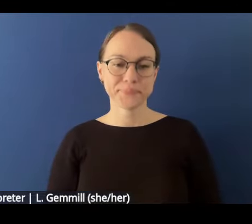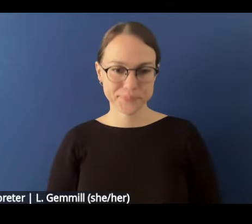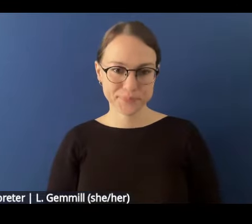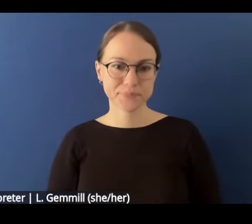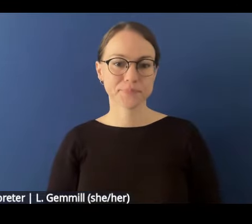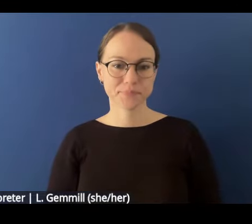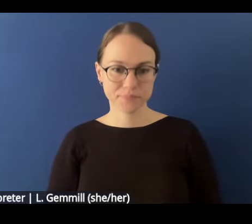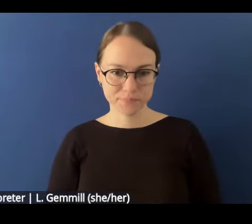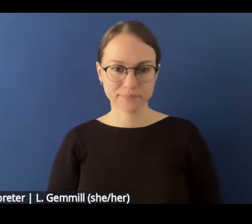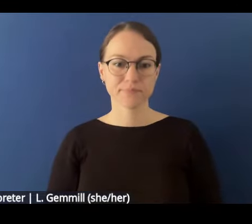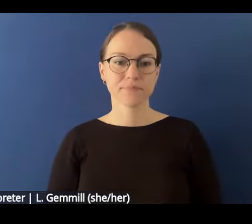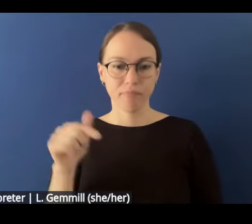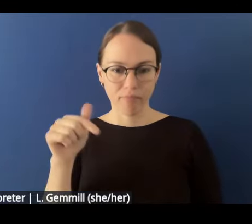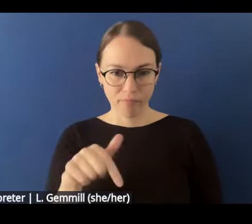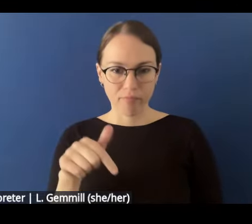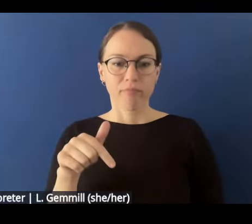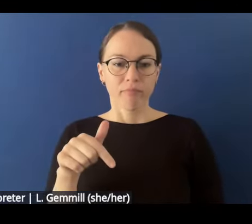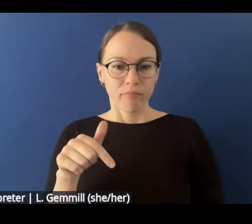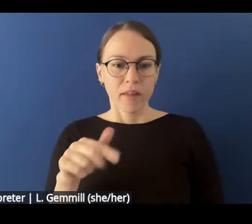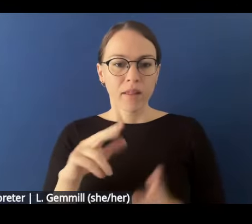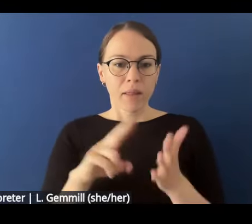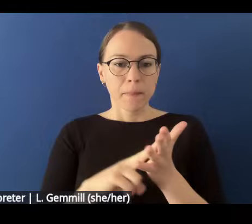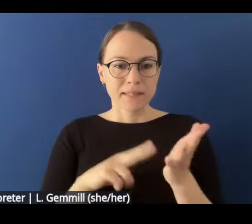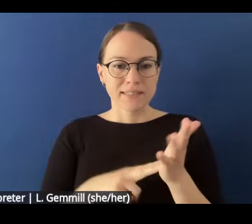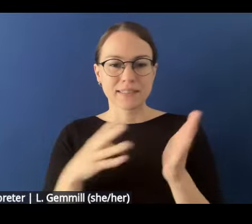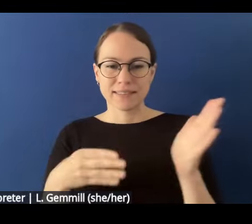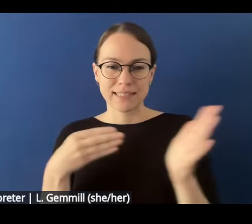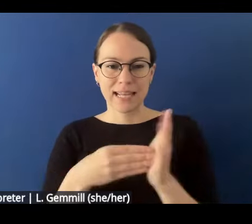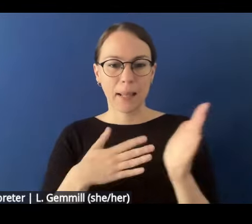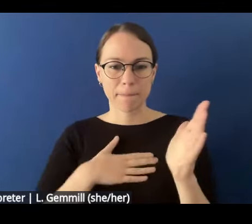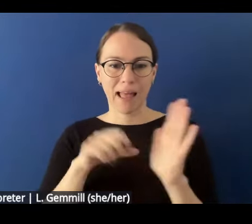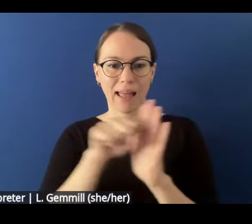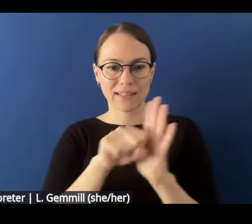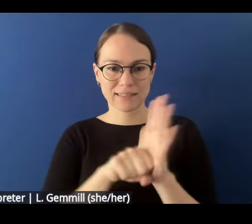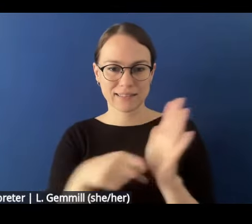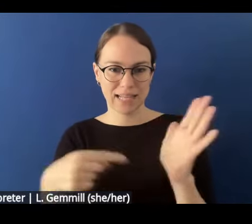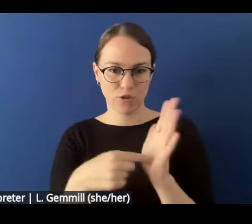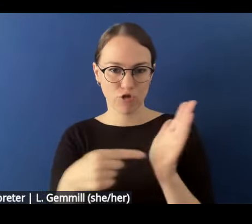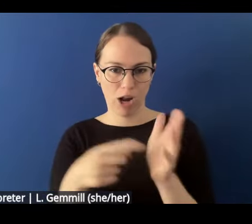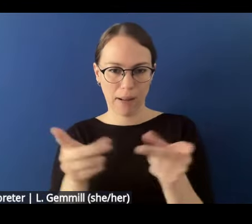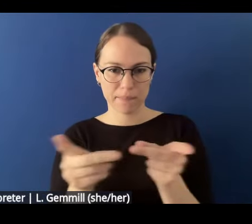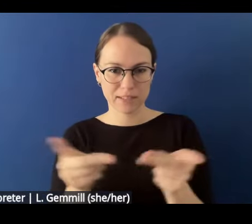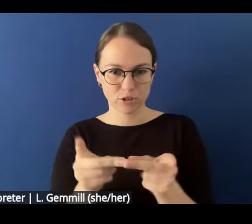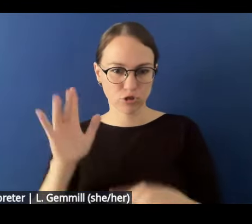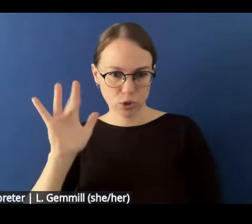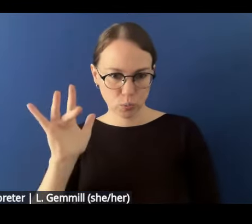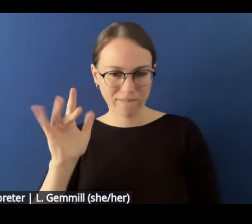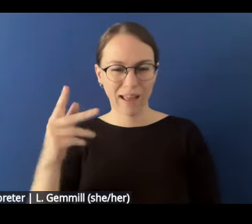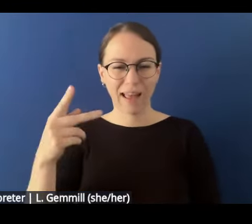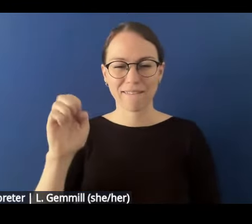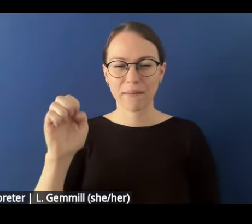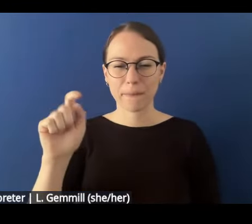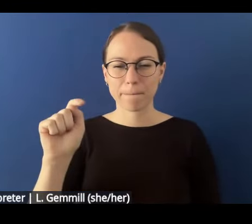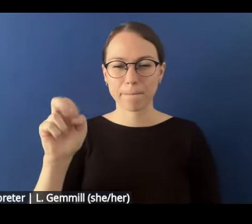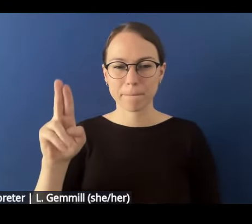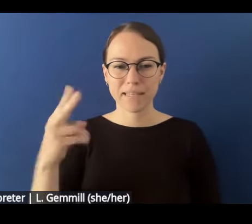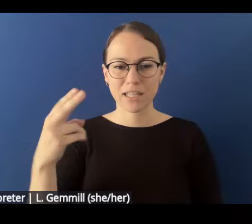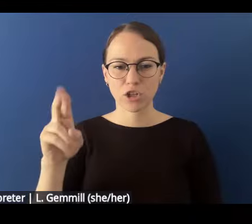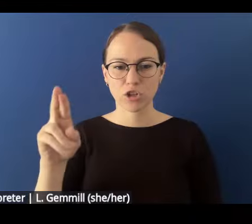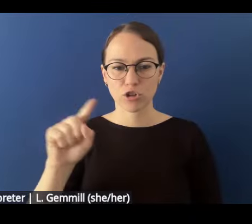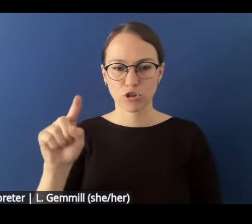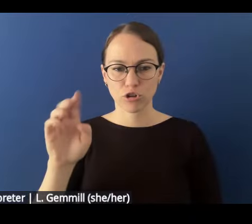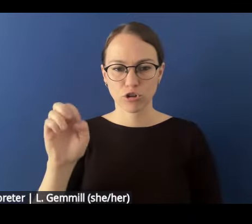recall petition against my state rep of District 25, Peter Herzberg. There was a House bill to lower the